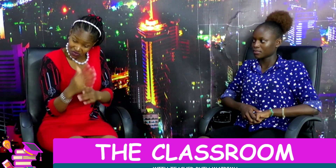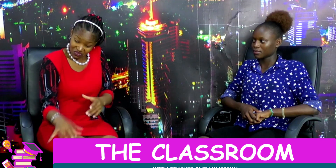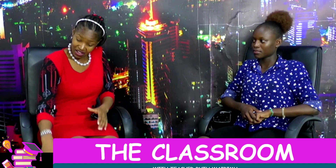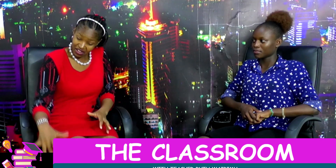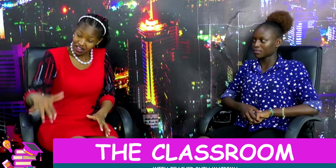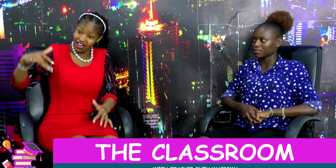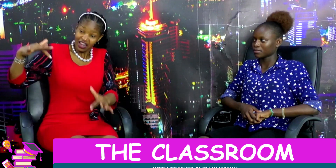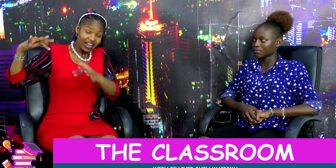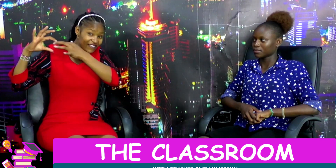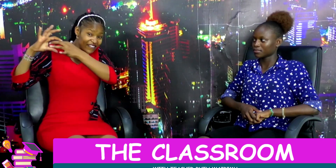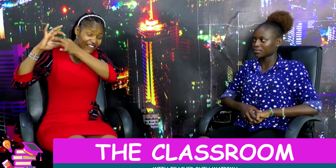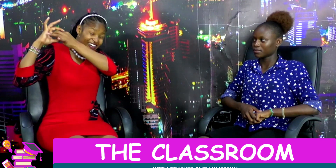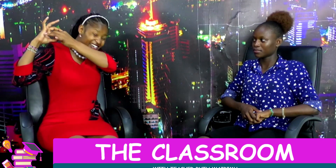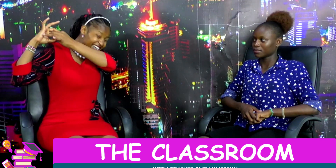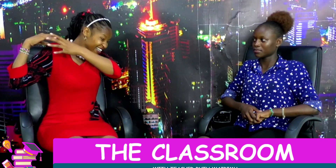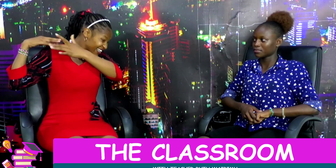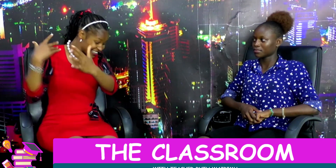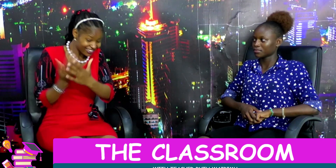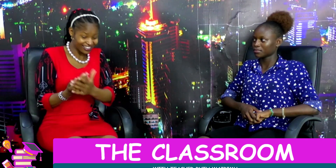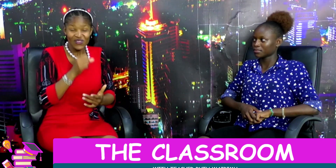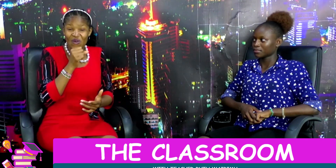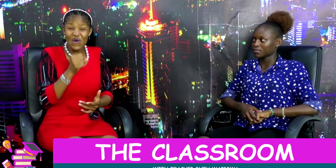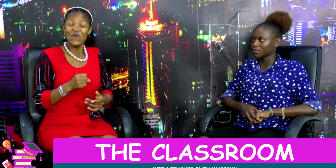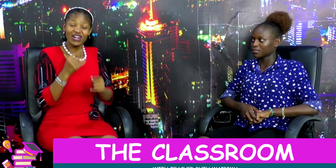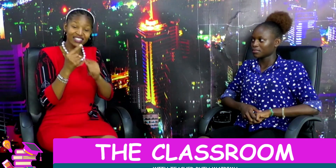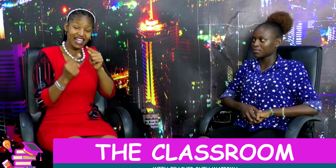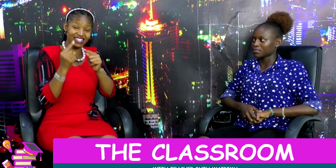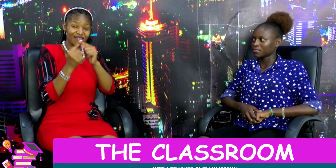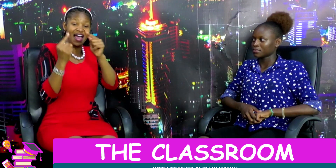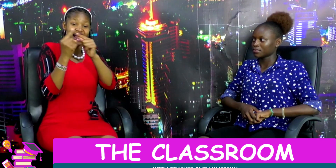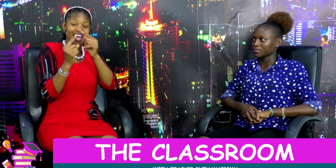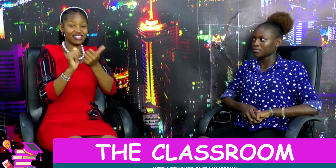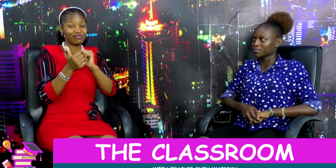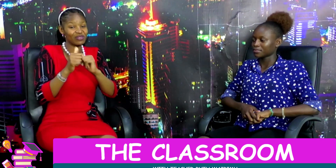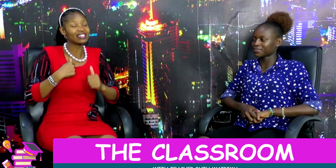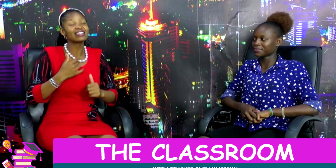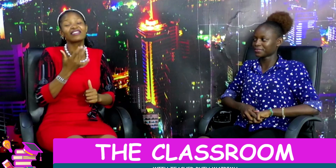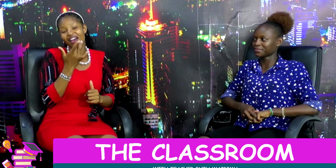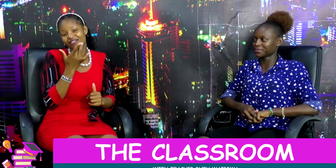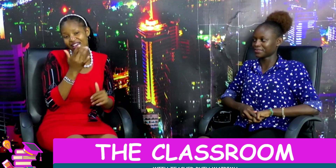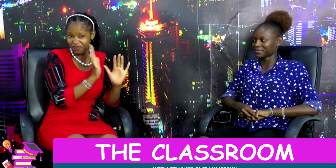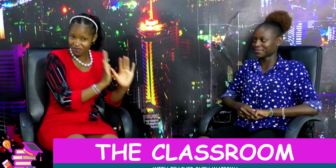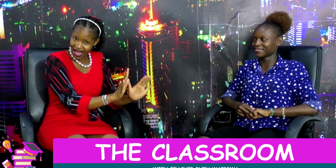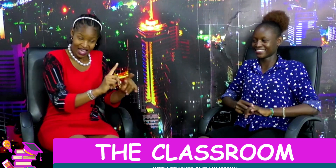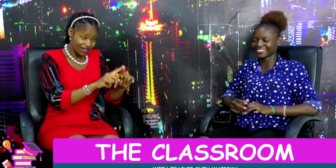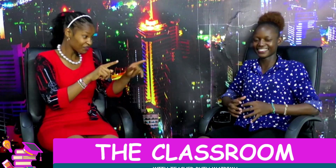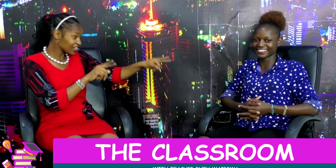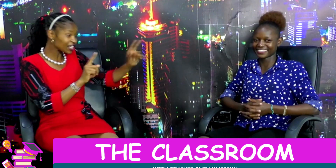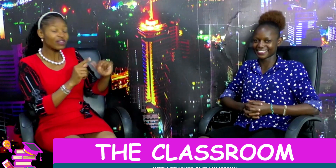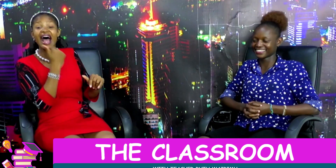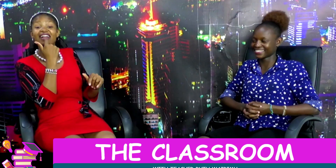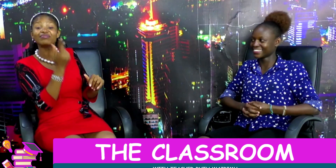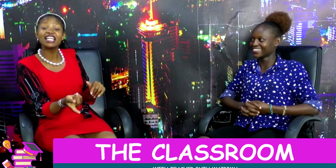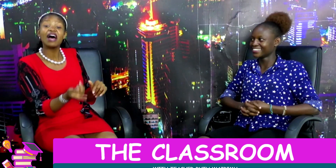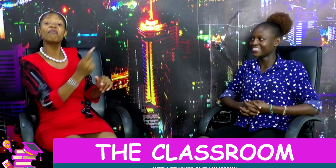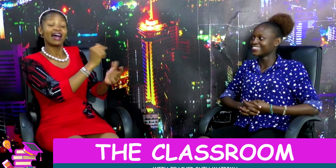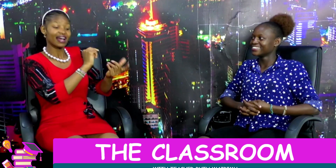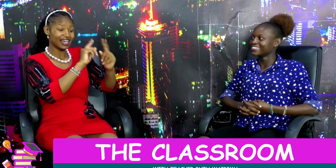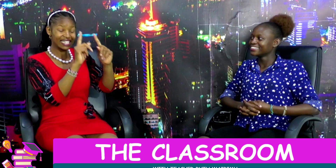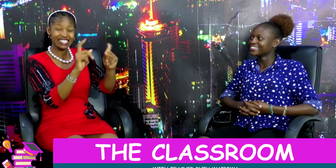guest has told us, she loved the sport ever since she was young, and she's really built herself to make sure she's built the